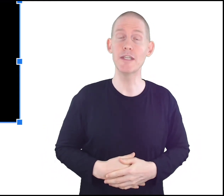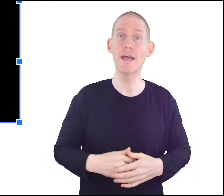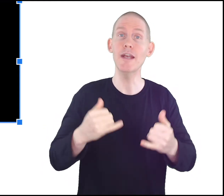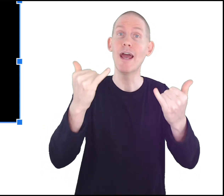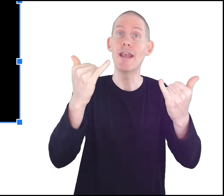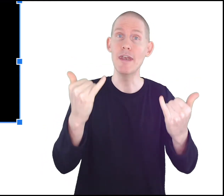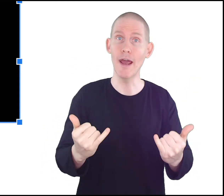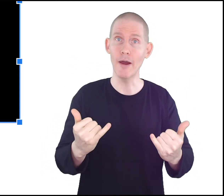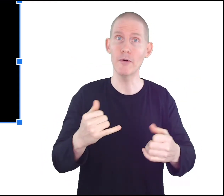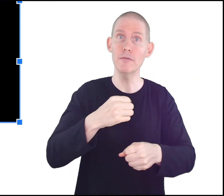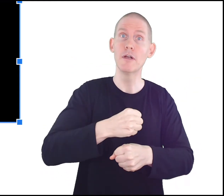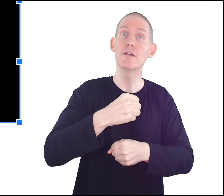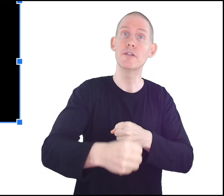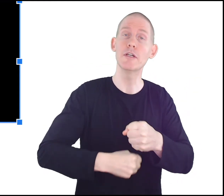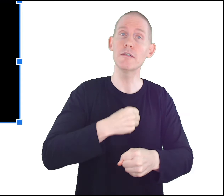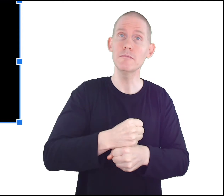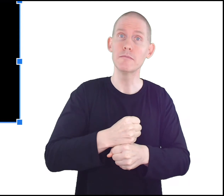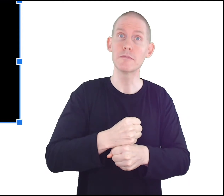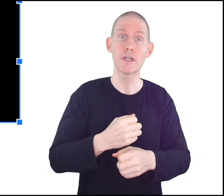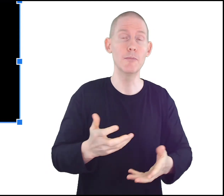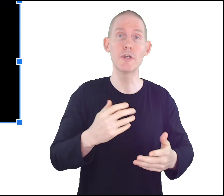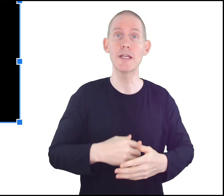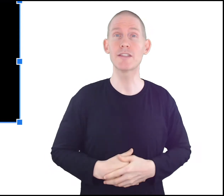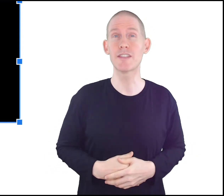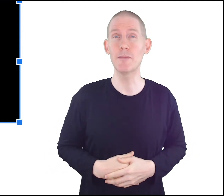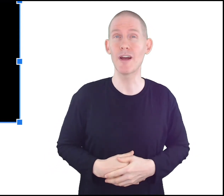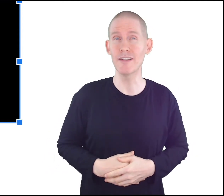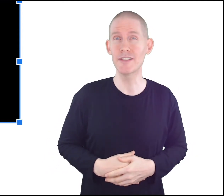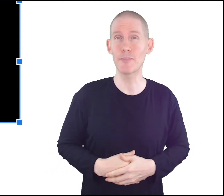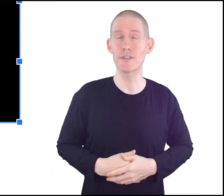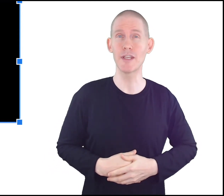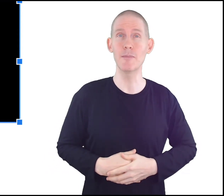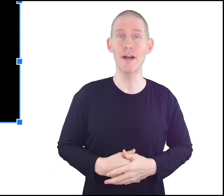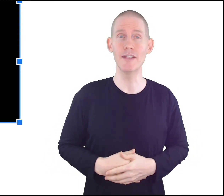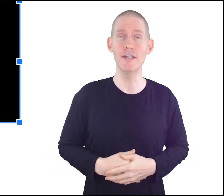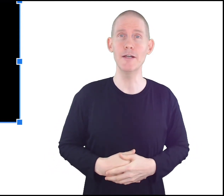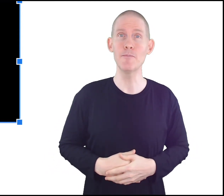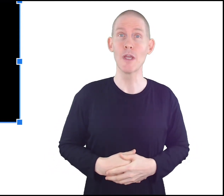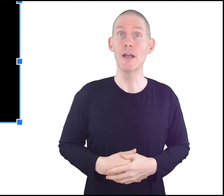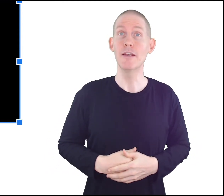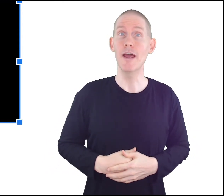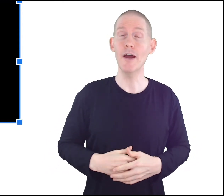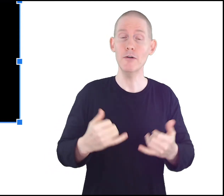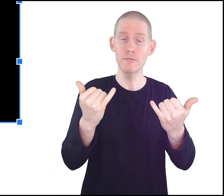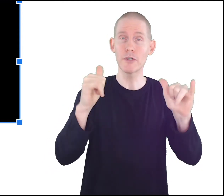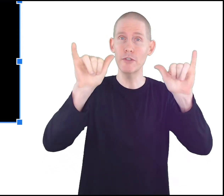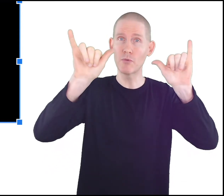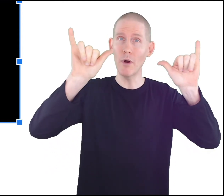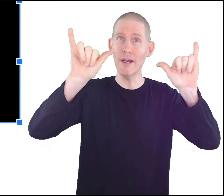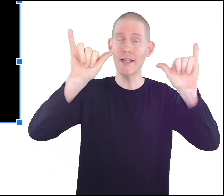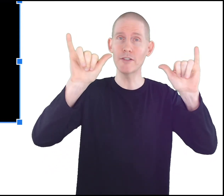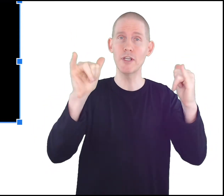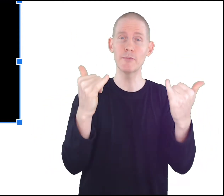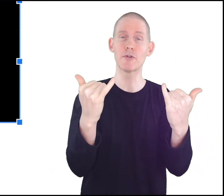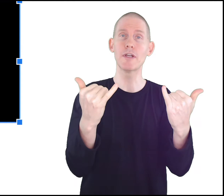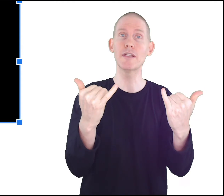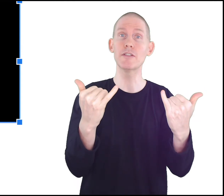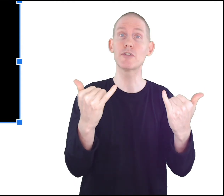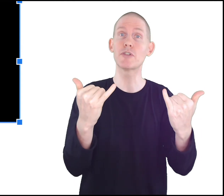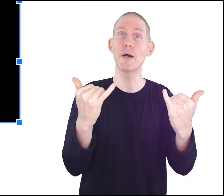that now, year, communicates the same concept, the same idea. Now, we're going to use Y hand shapes, go like this to drop them